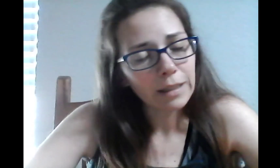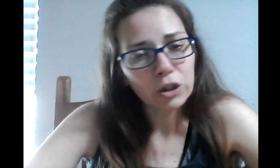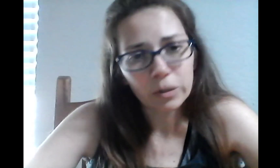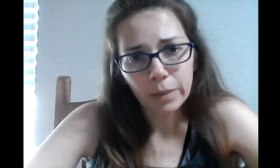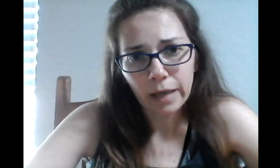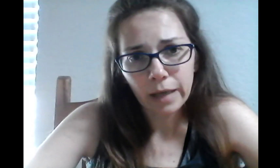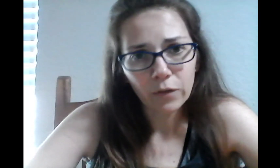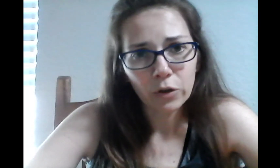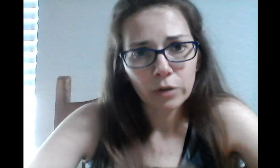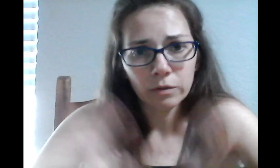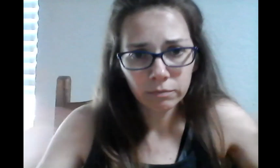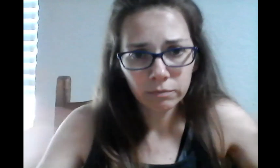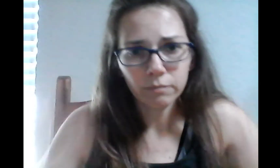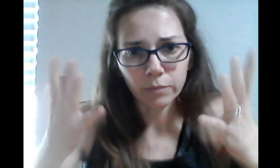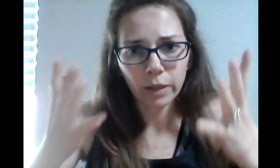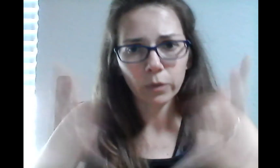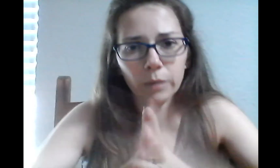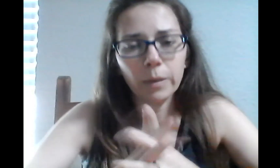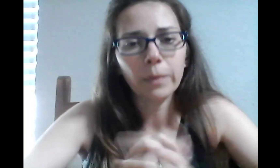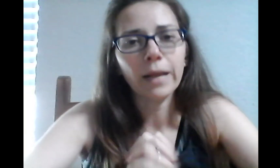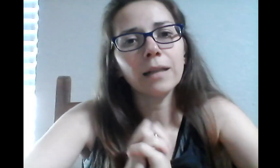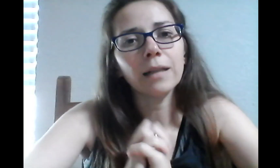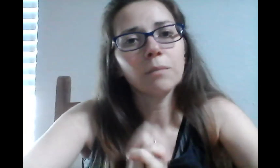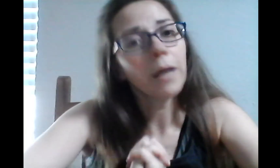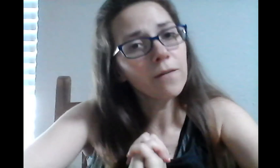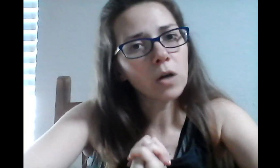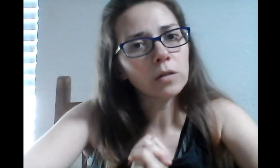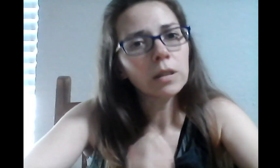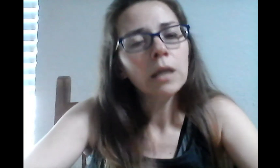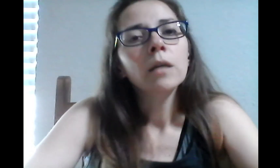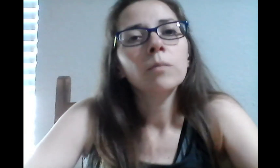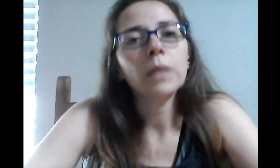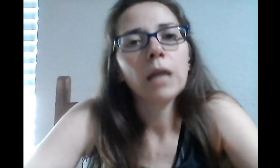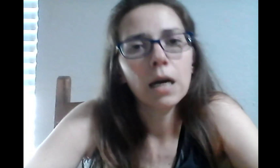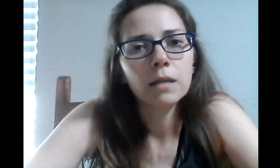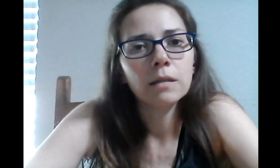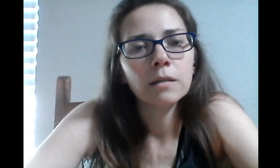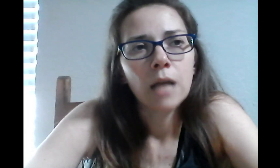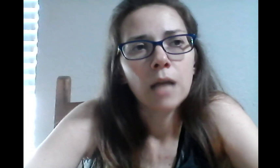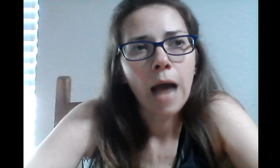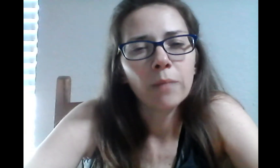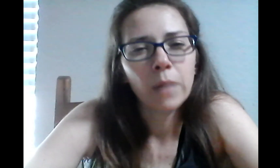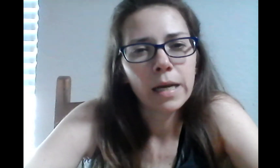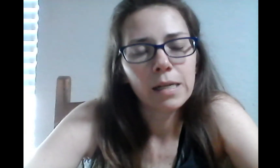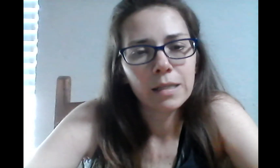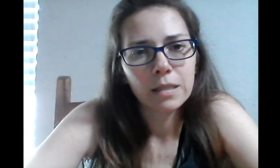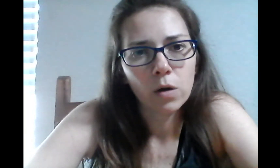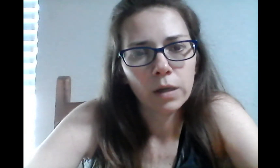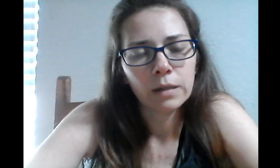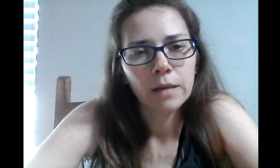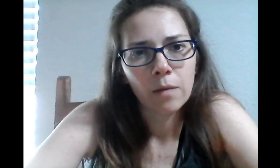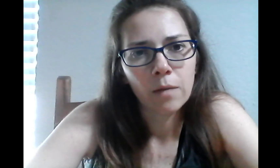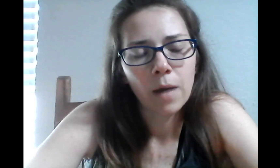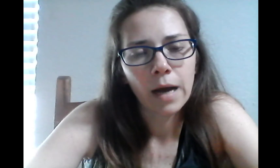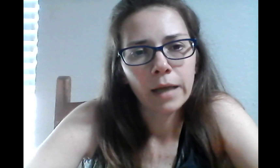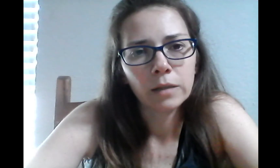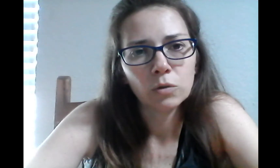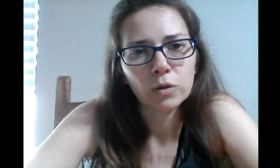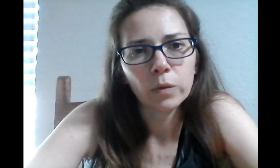should be after being with me, but that is my fault because I make it easy on them. I usually wear my